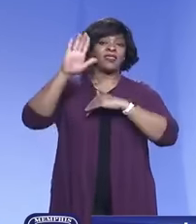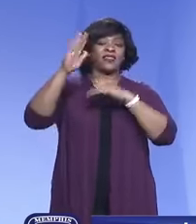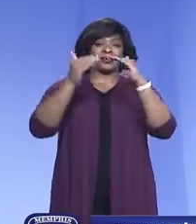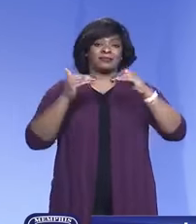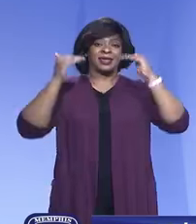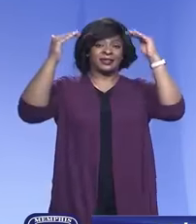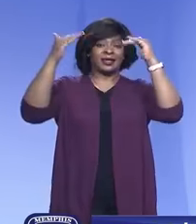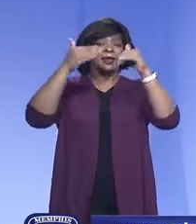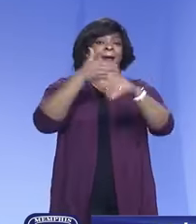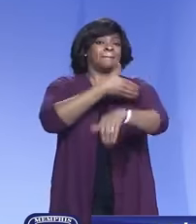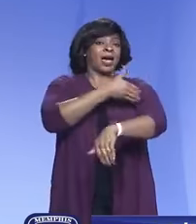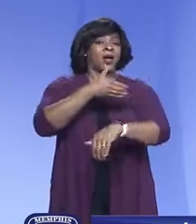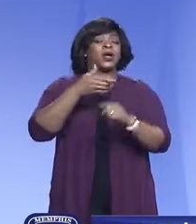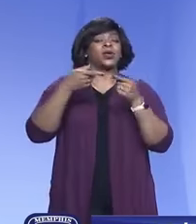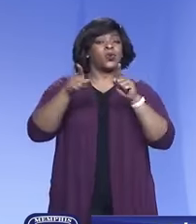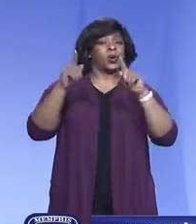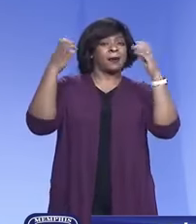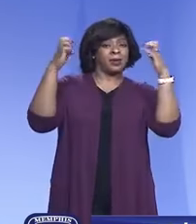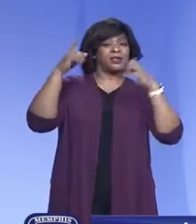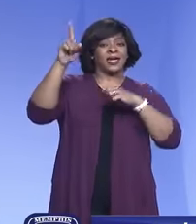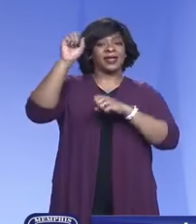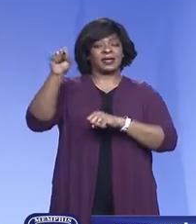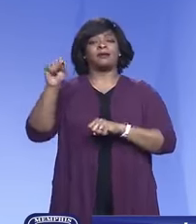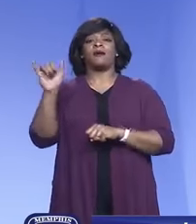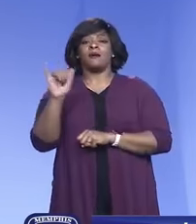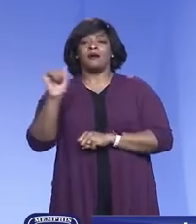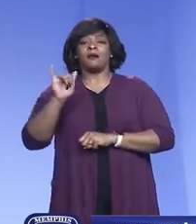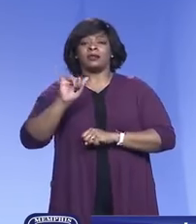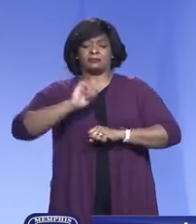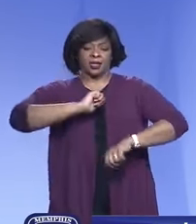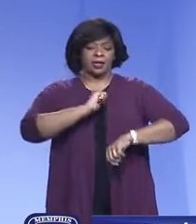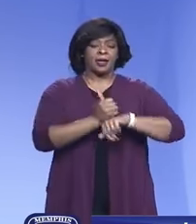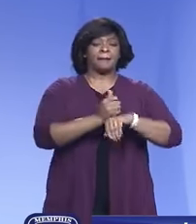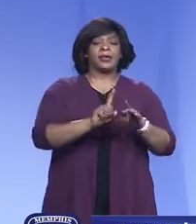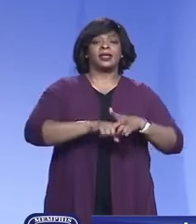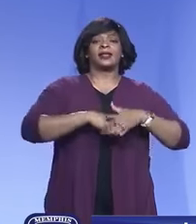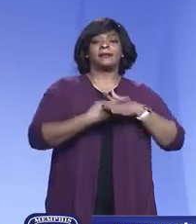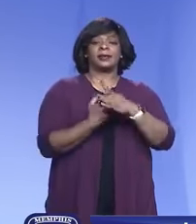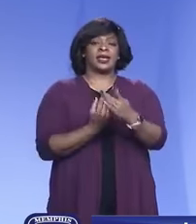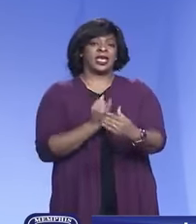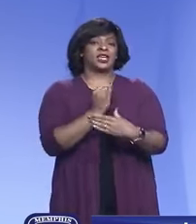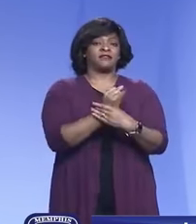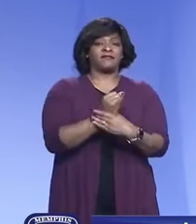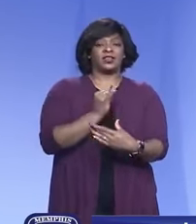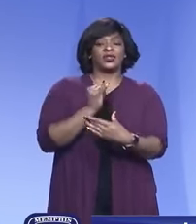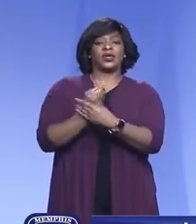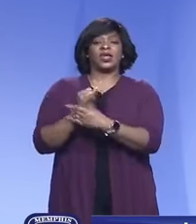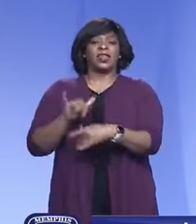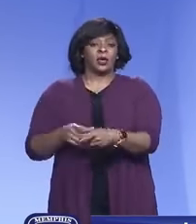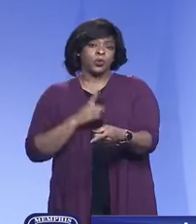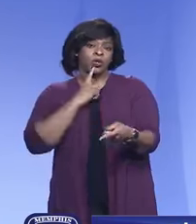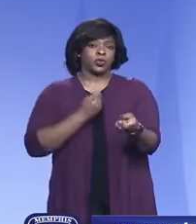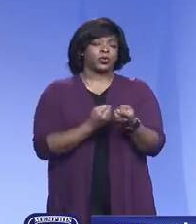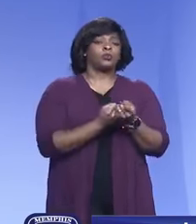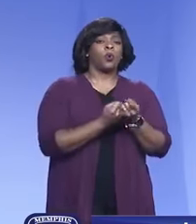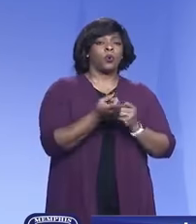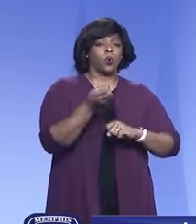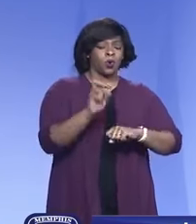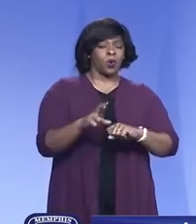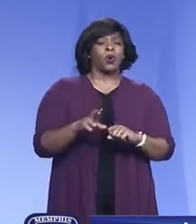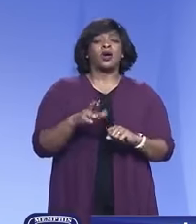powers, particularly during an emergency, where they can also implement interventions that support